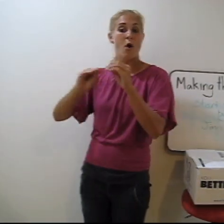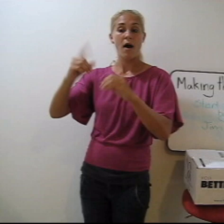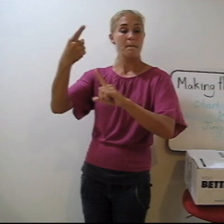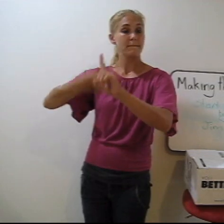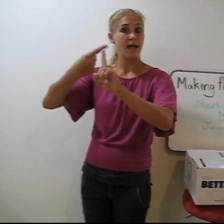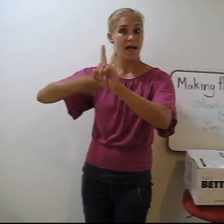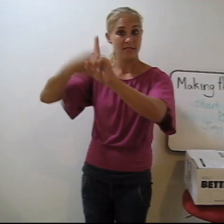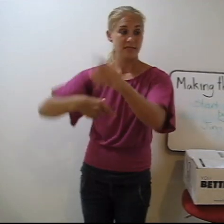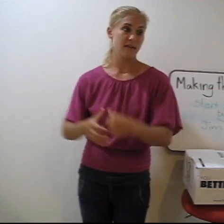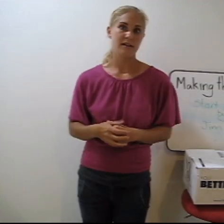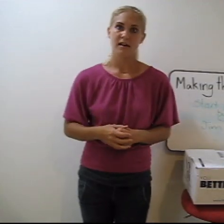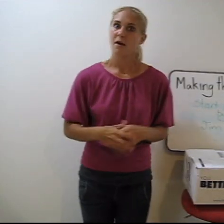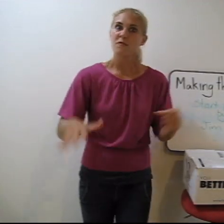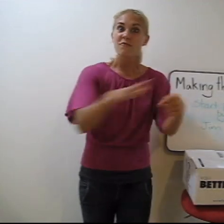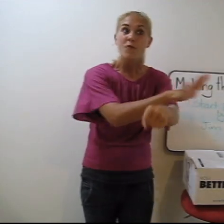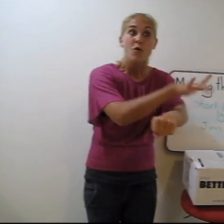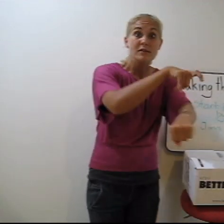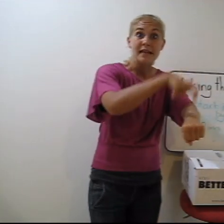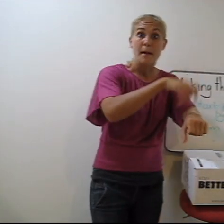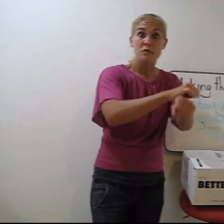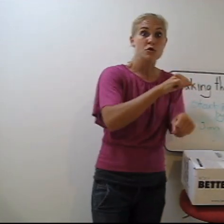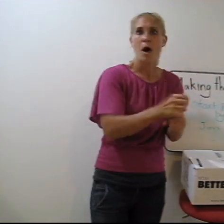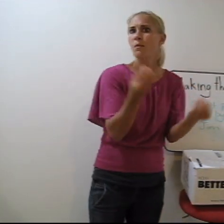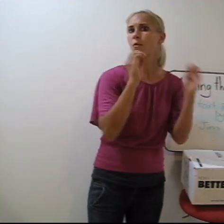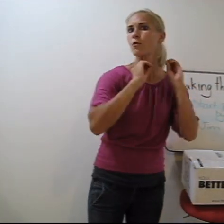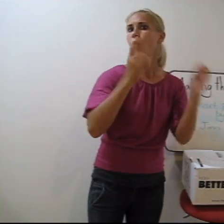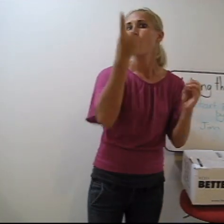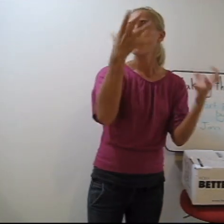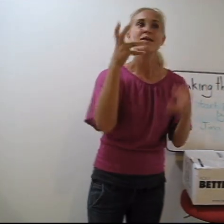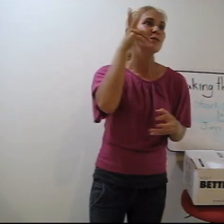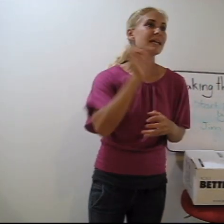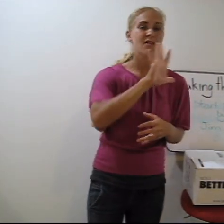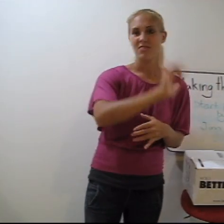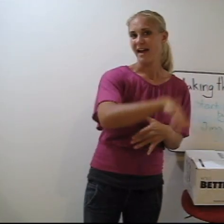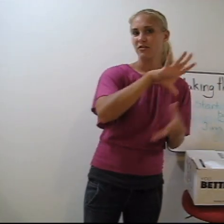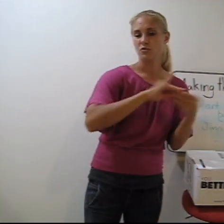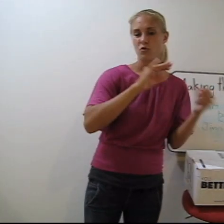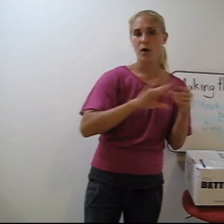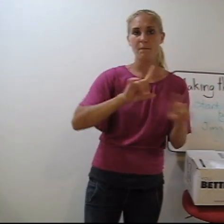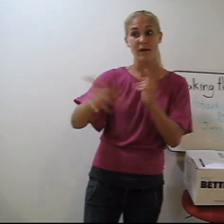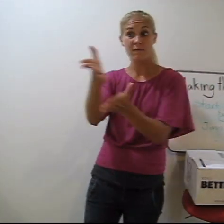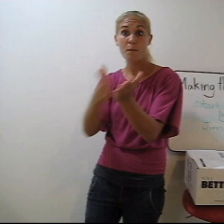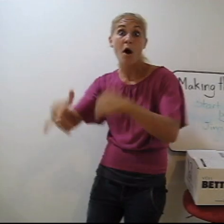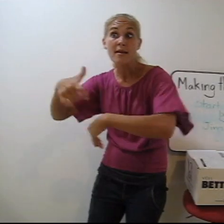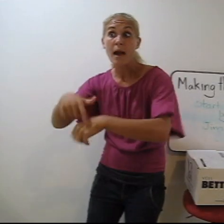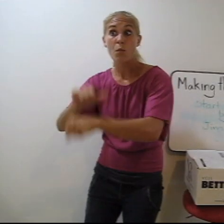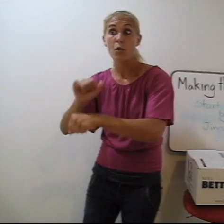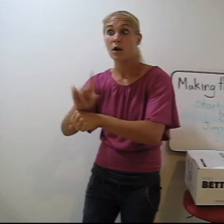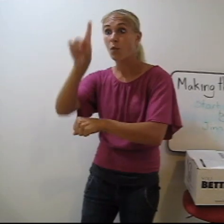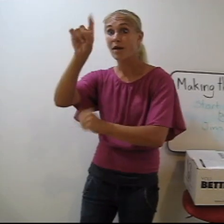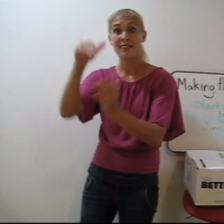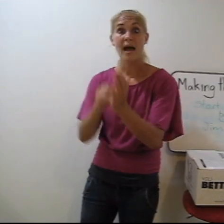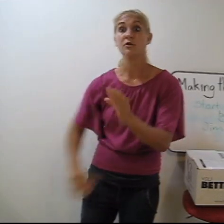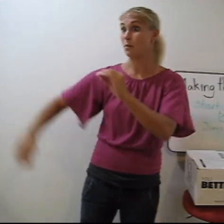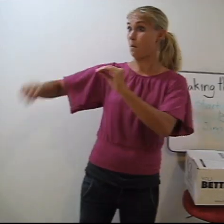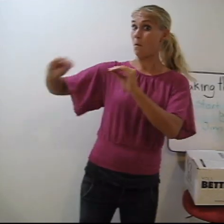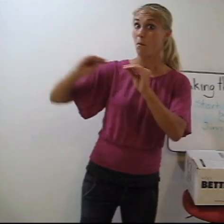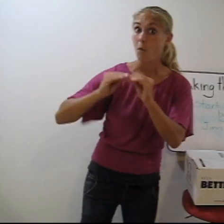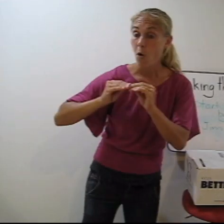full-time, nobody wants to hear your story. $1,000 a month part-time, if it starts to change your lifestyle, everybody wants to hear your story. So the